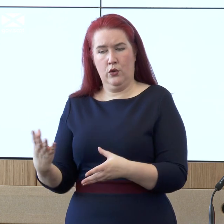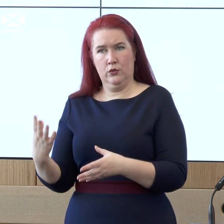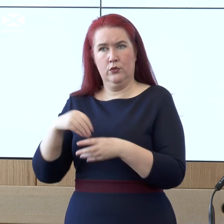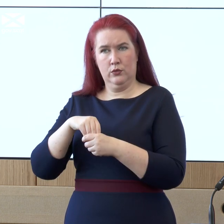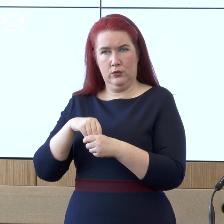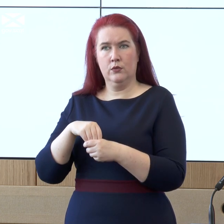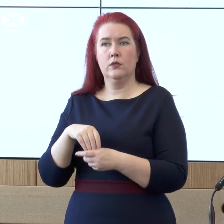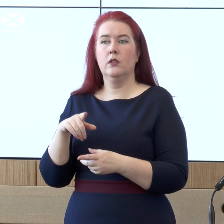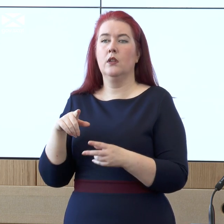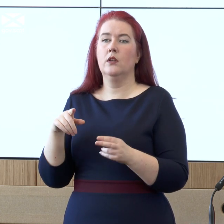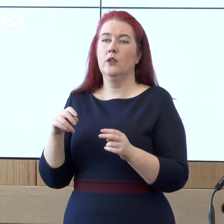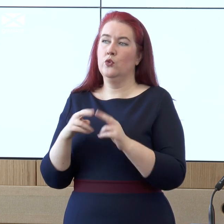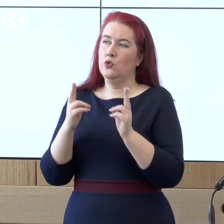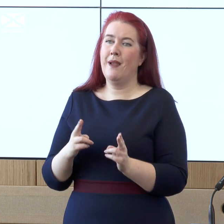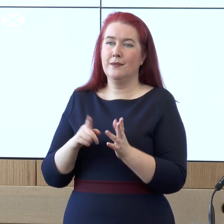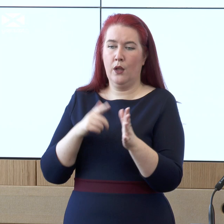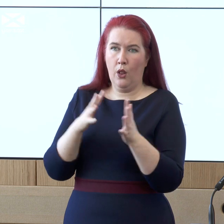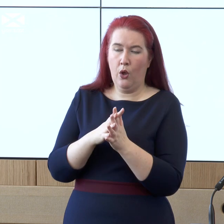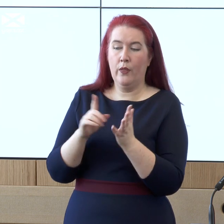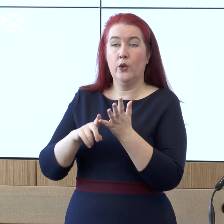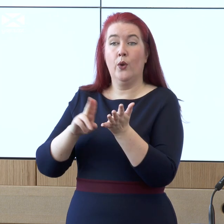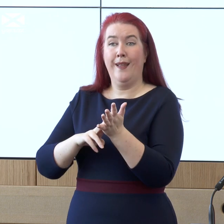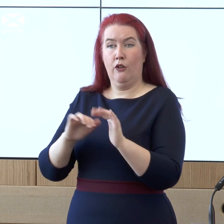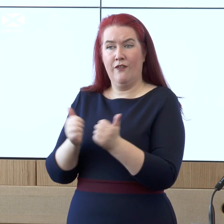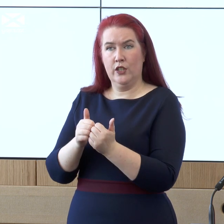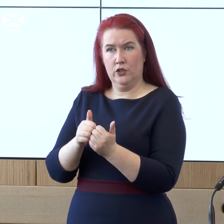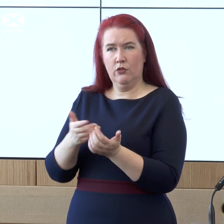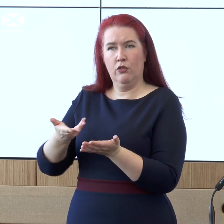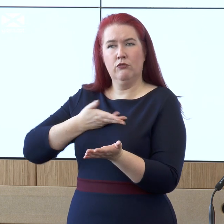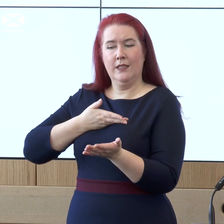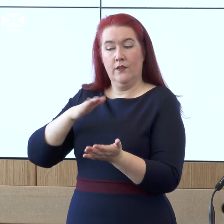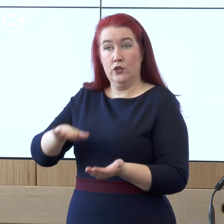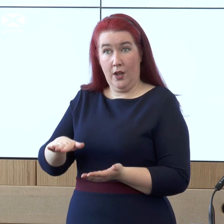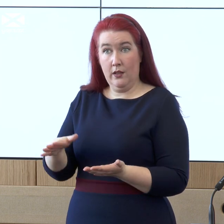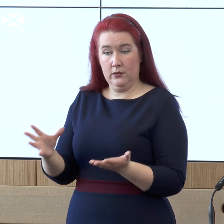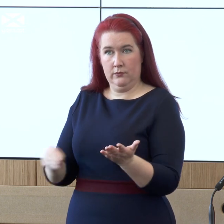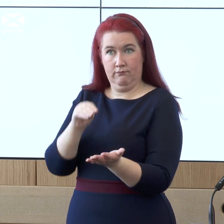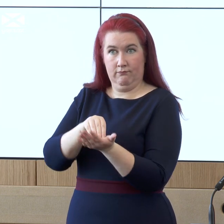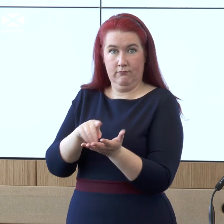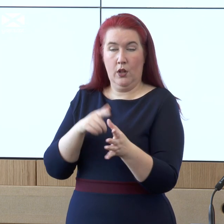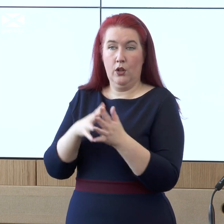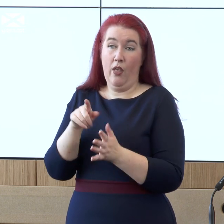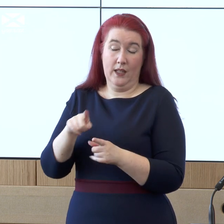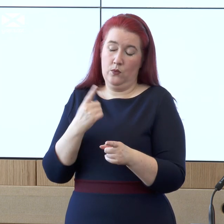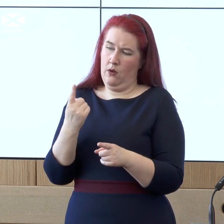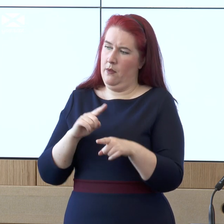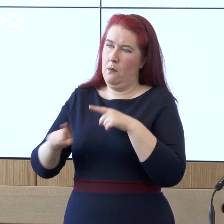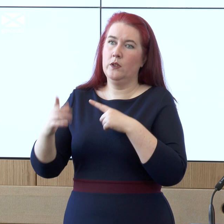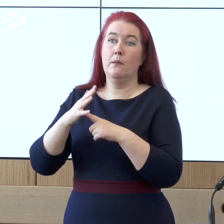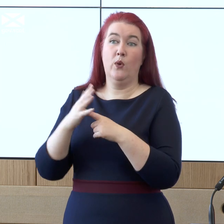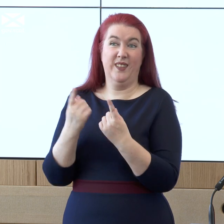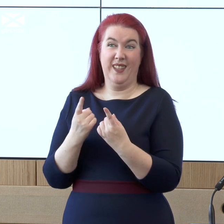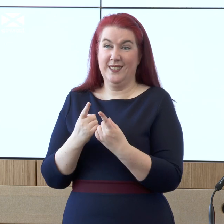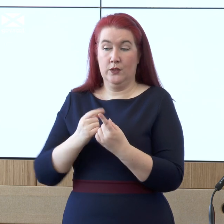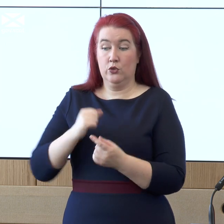into domestic law the United Nations Convention on the Rights of the Child. Probably one of the most important things the Scottish Parliament has done in its